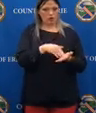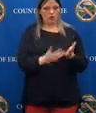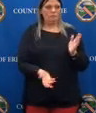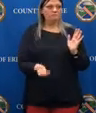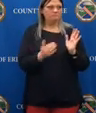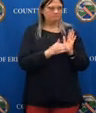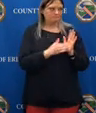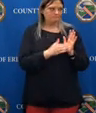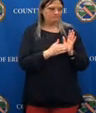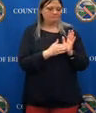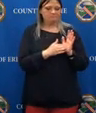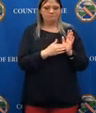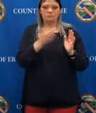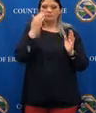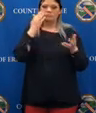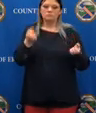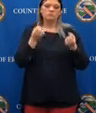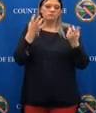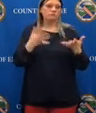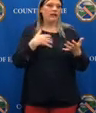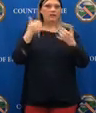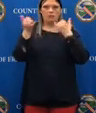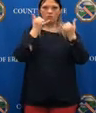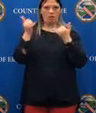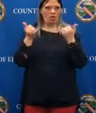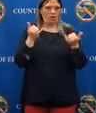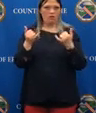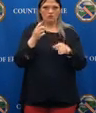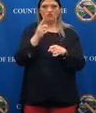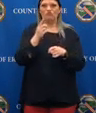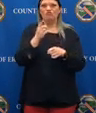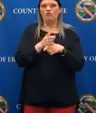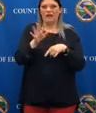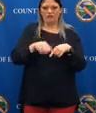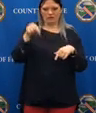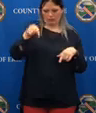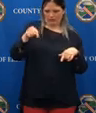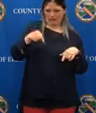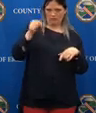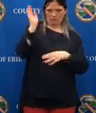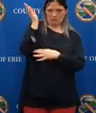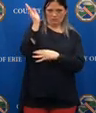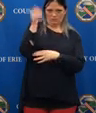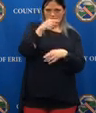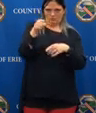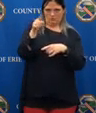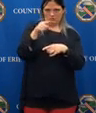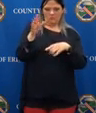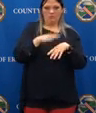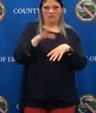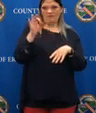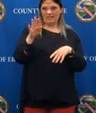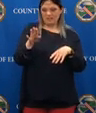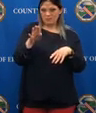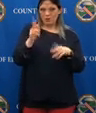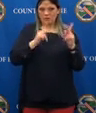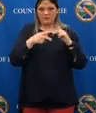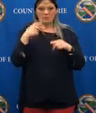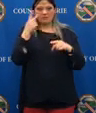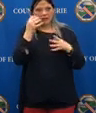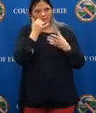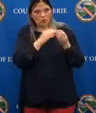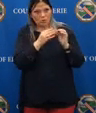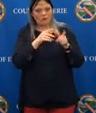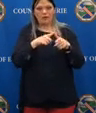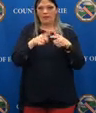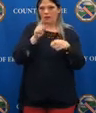again, we know that lots of calls come in right around the time we do the press event and press media avail on Facebook as people see the numbers.